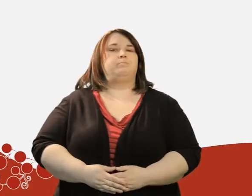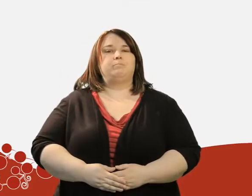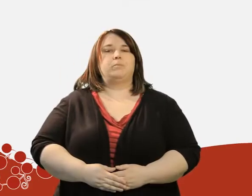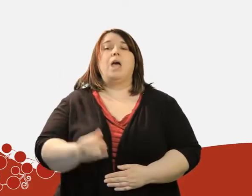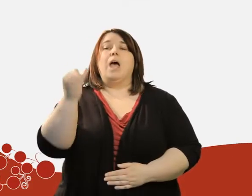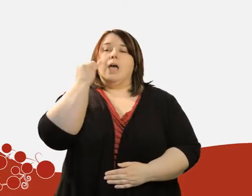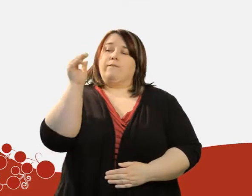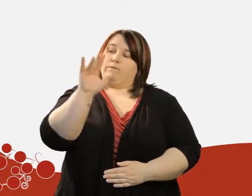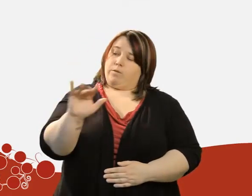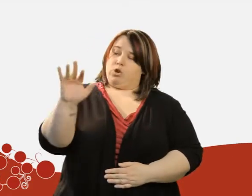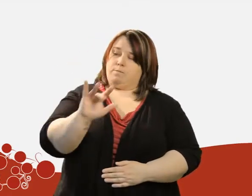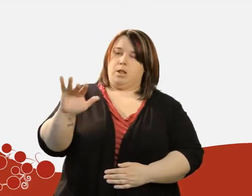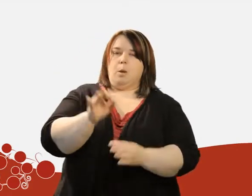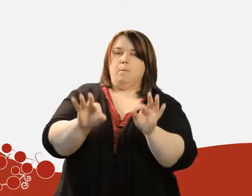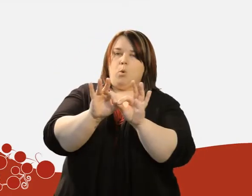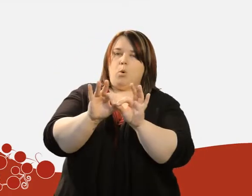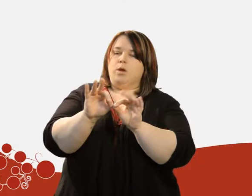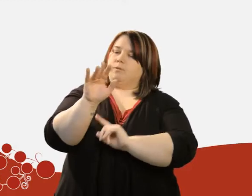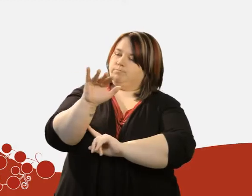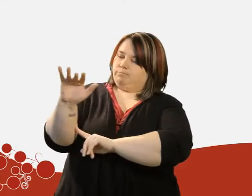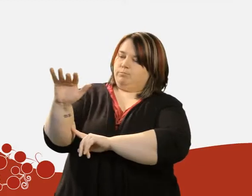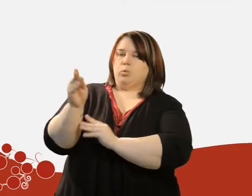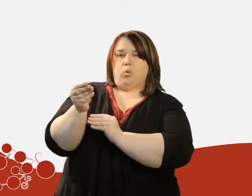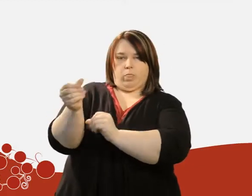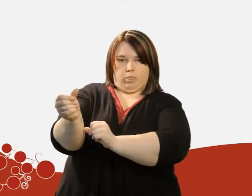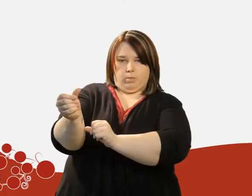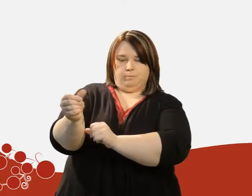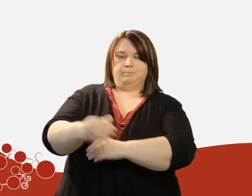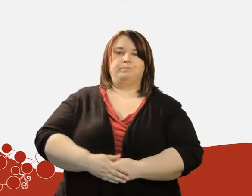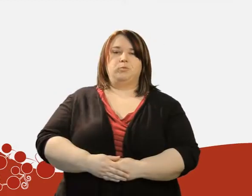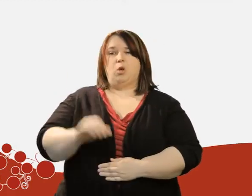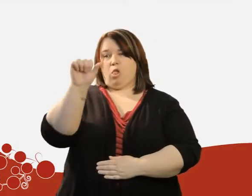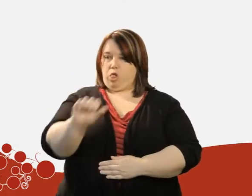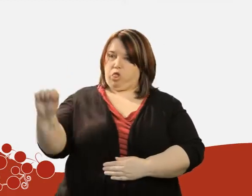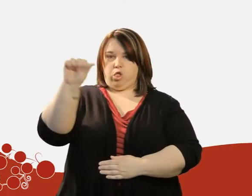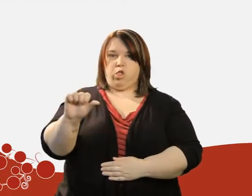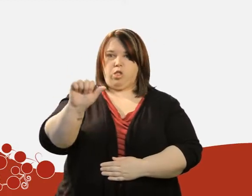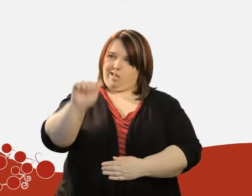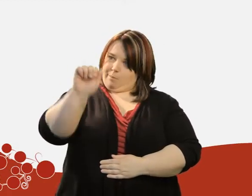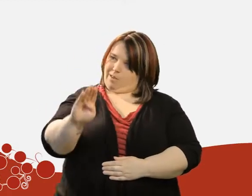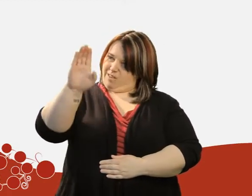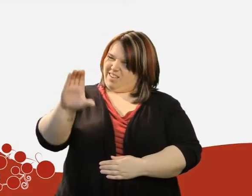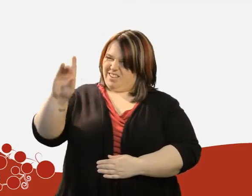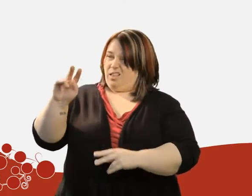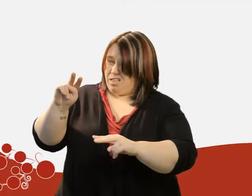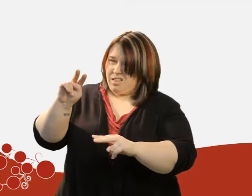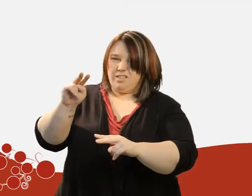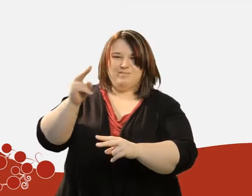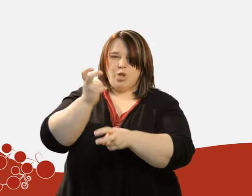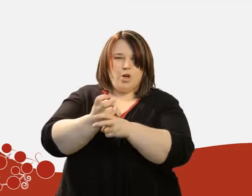When you are fingerspelling, try to keep your hand steady and the transitions between letters smooth. Moving your hand around or bouncing it can make it